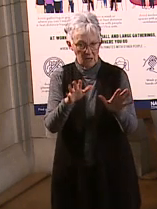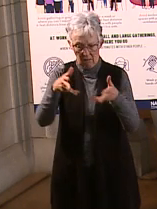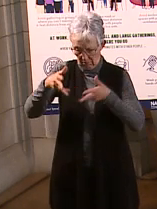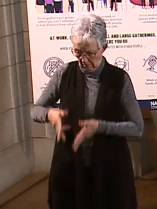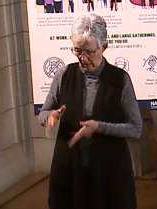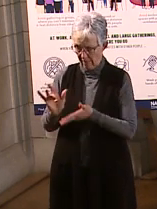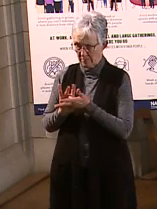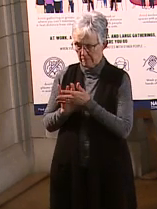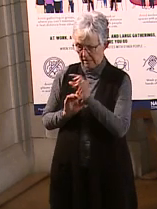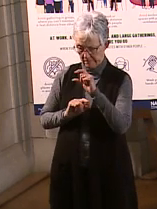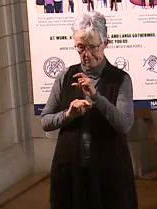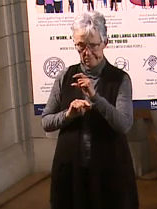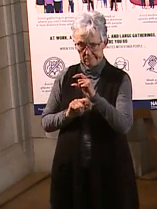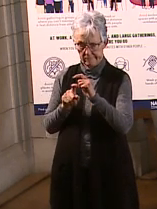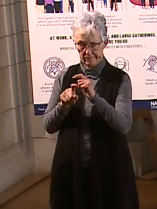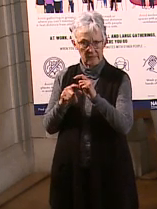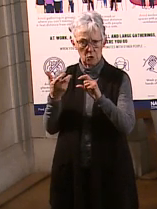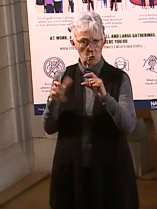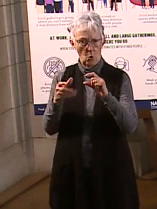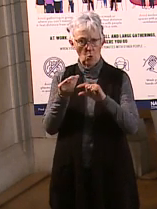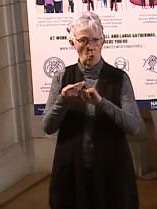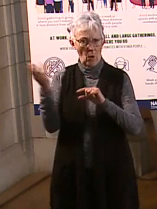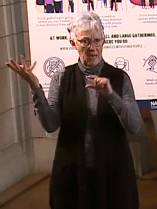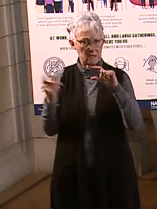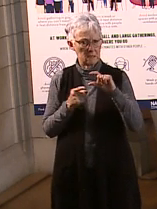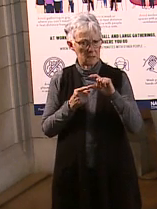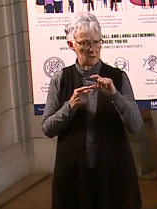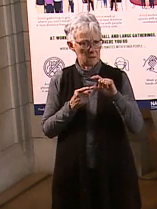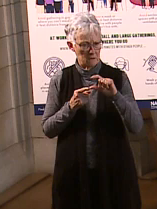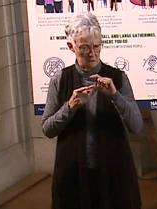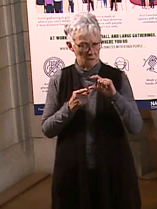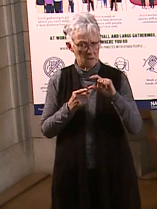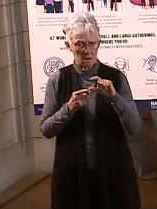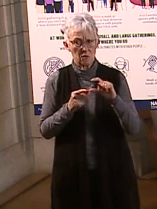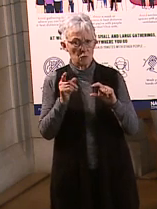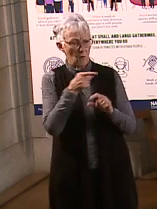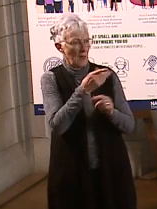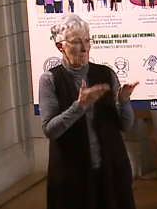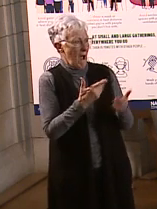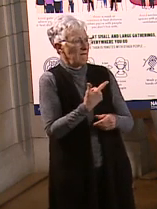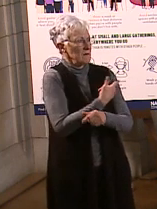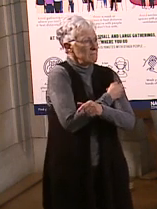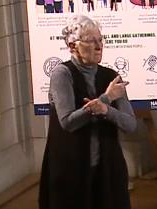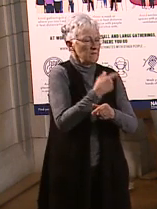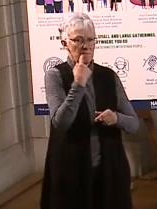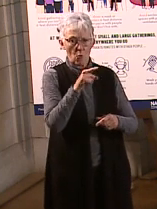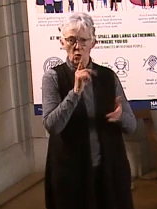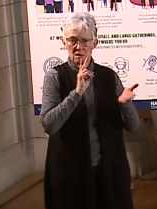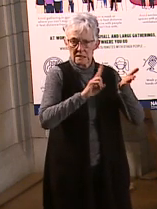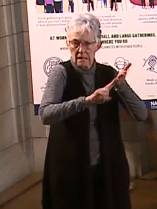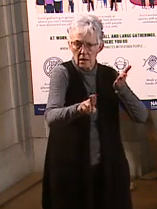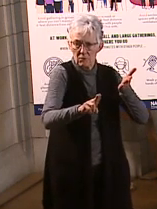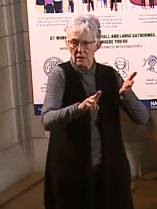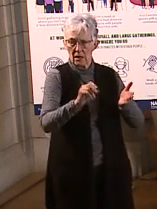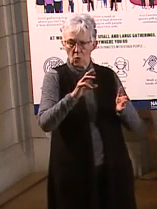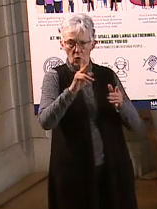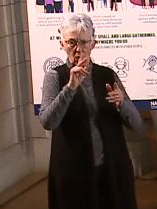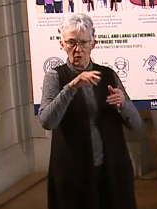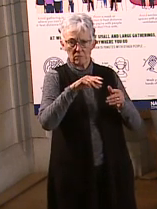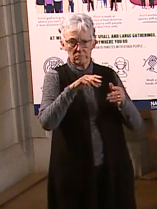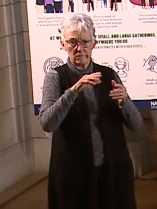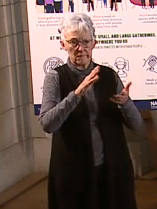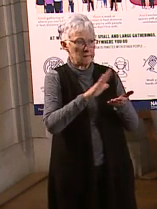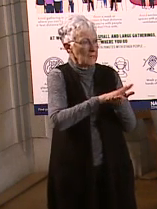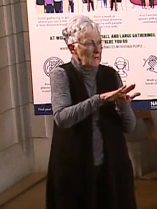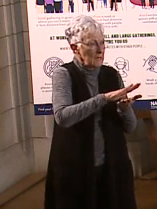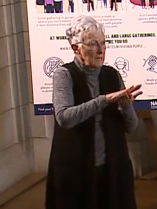waste. So I just really urge people to be cautious here before they jump to conclusions about a lot of these things, because again, we don't want these